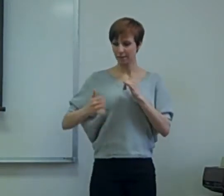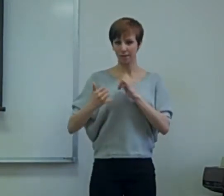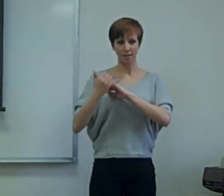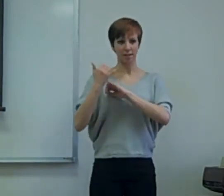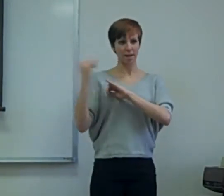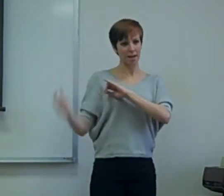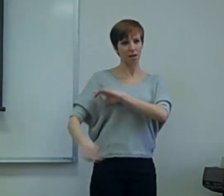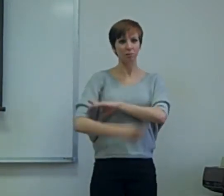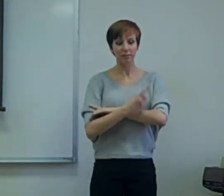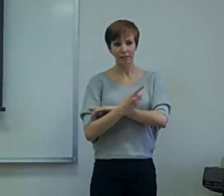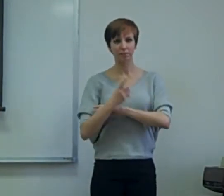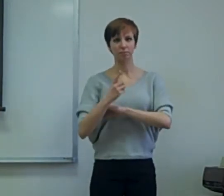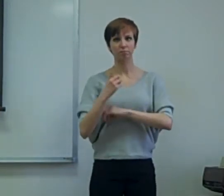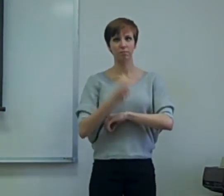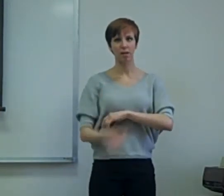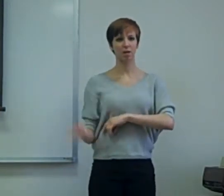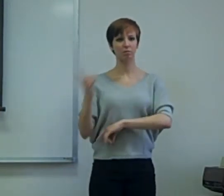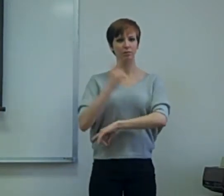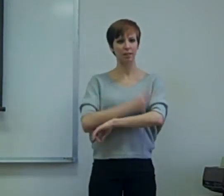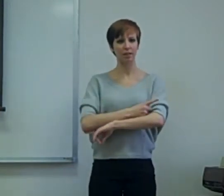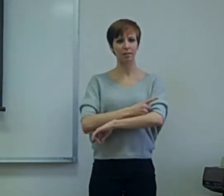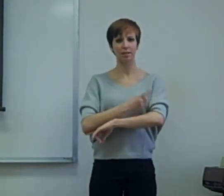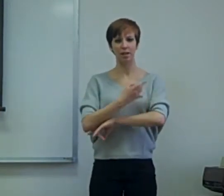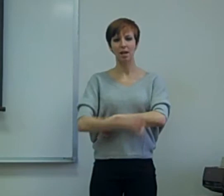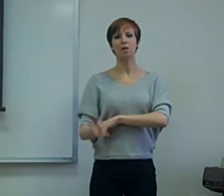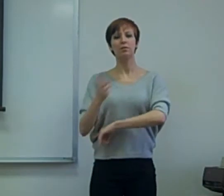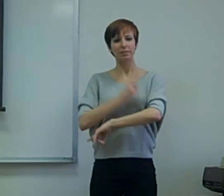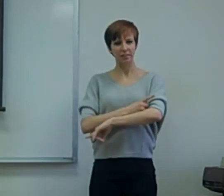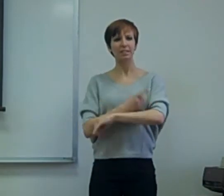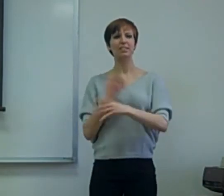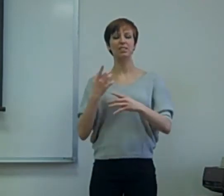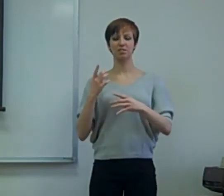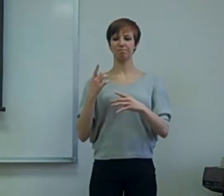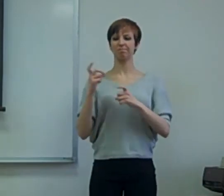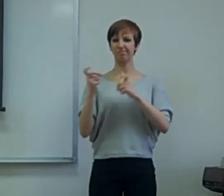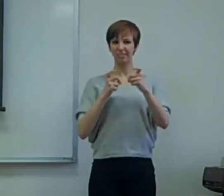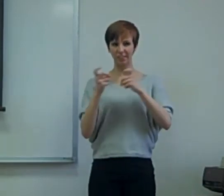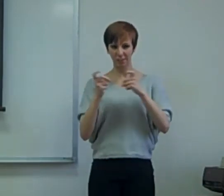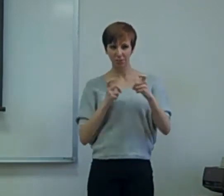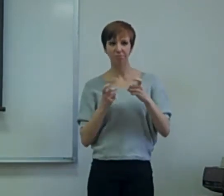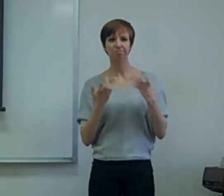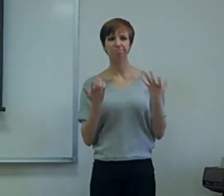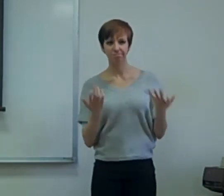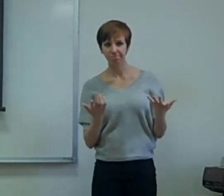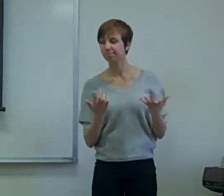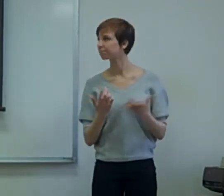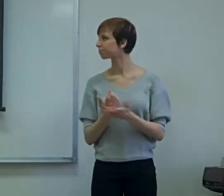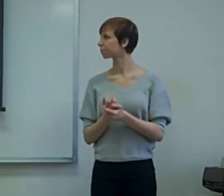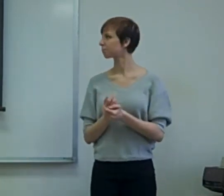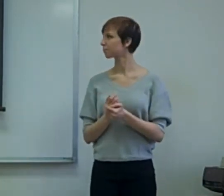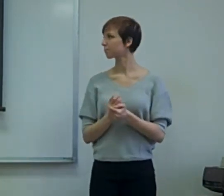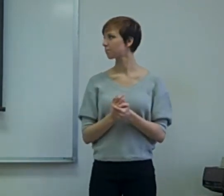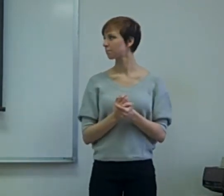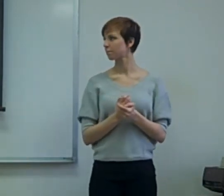the kind of, I don't want to say restrictions that they had in their lives, but certainly the